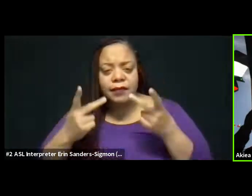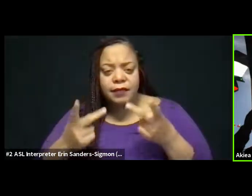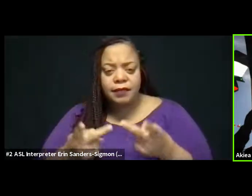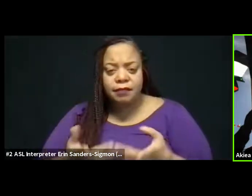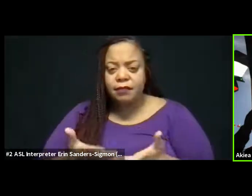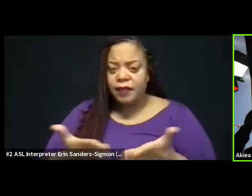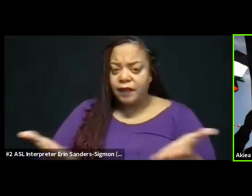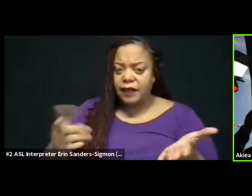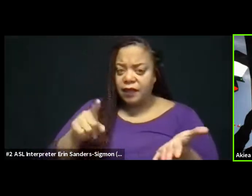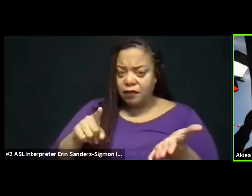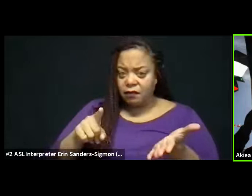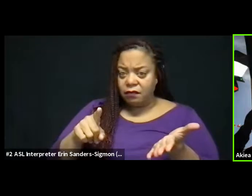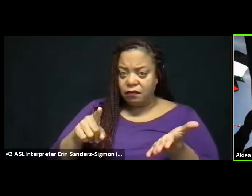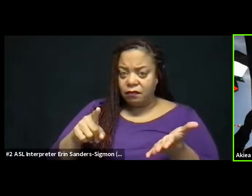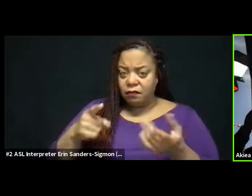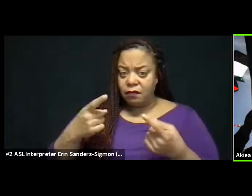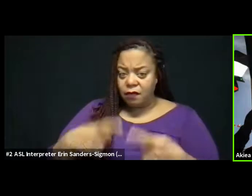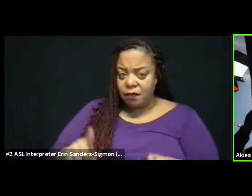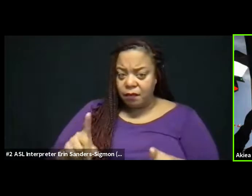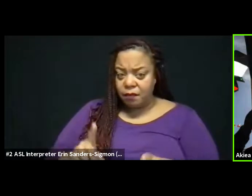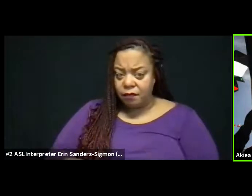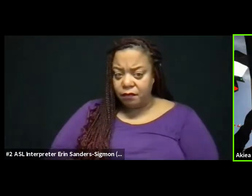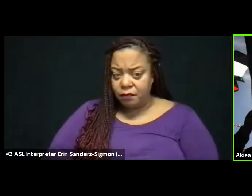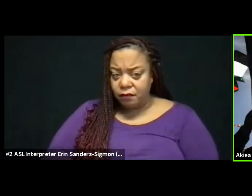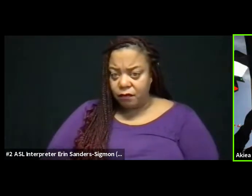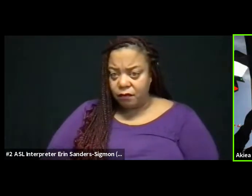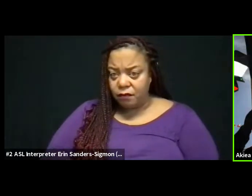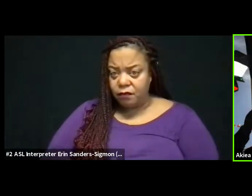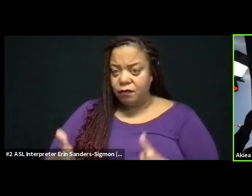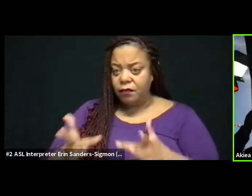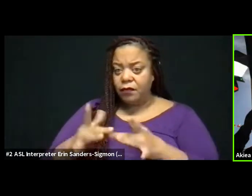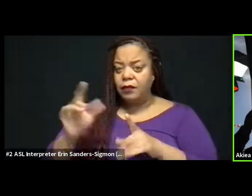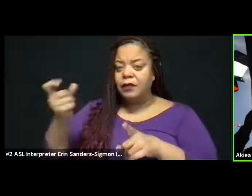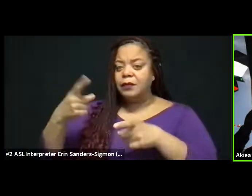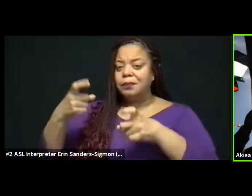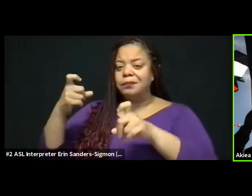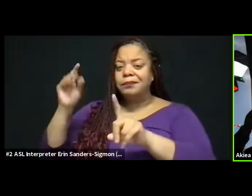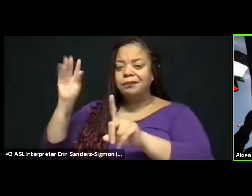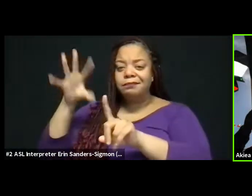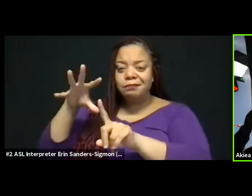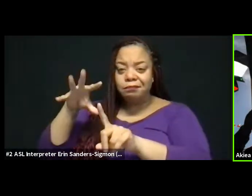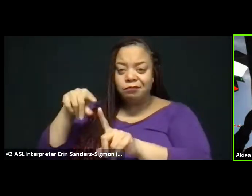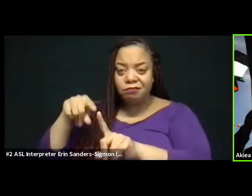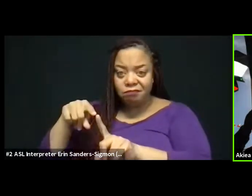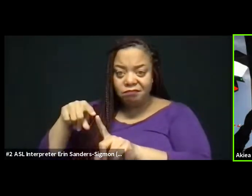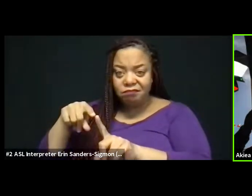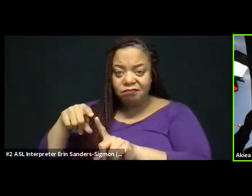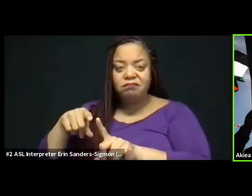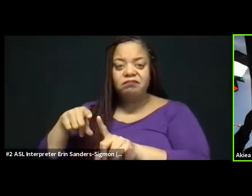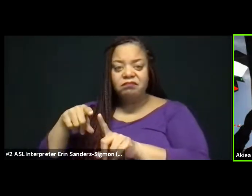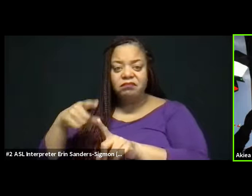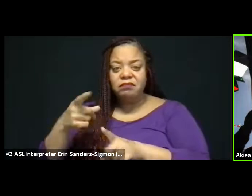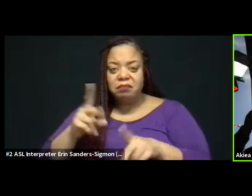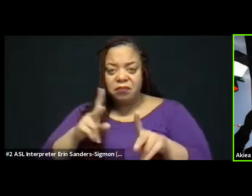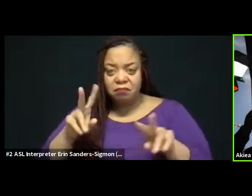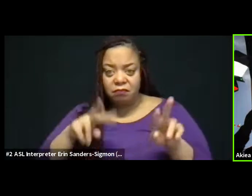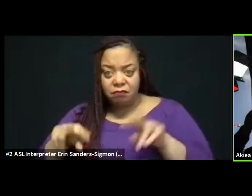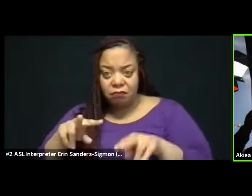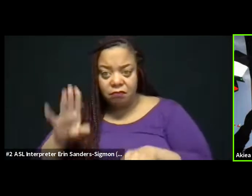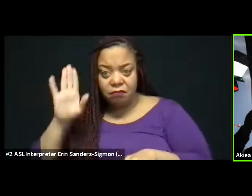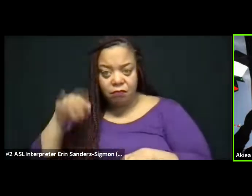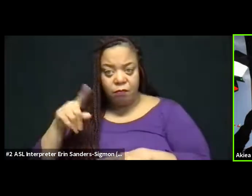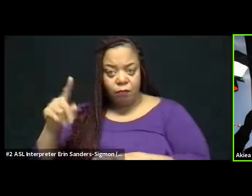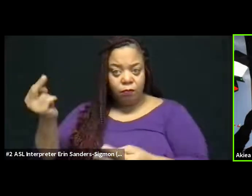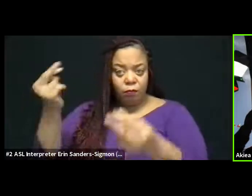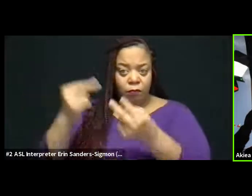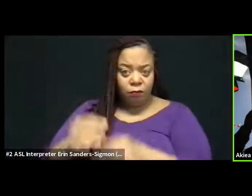block, right? And so this tool of surveillance is, you know, what police use to ensure that we gotta pay all types of